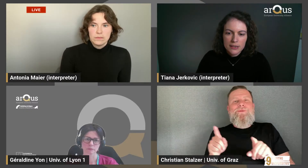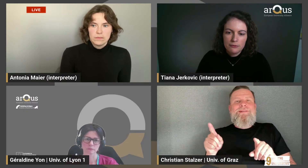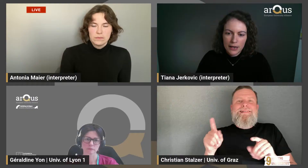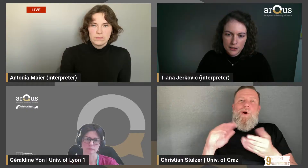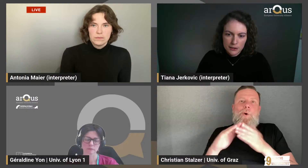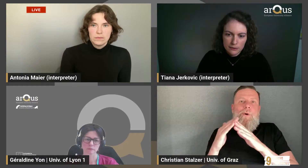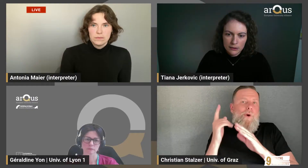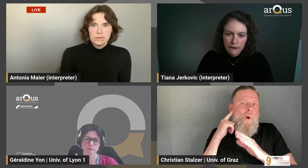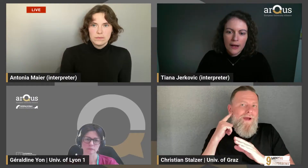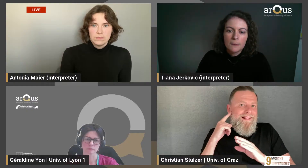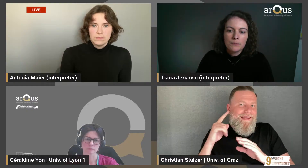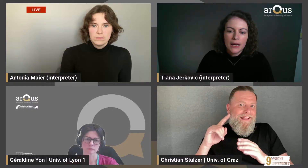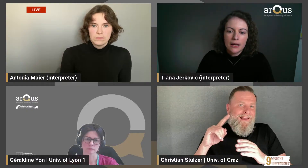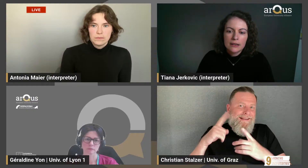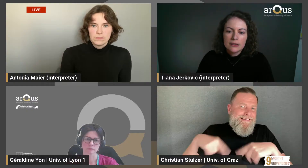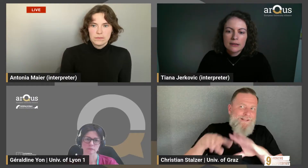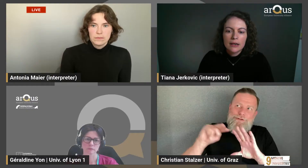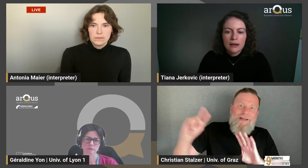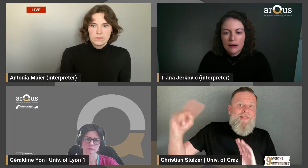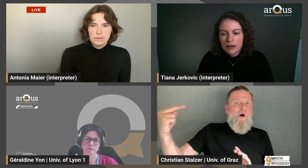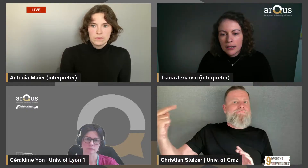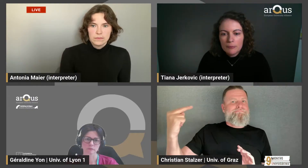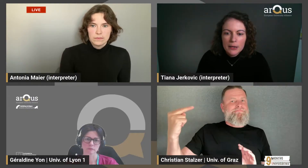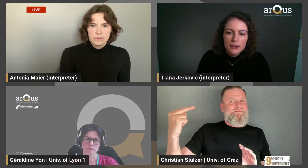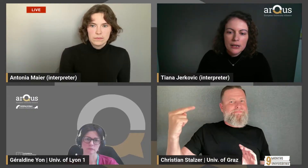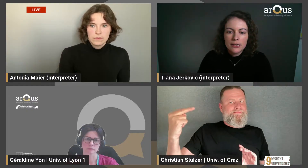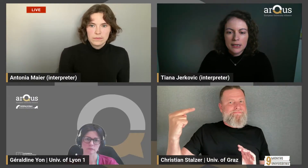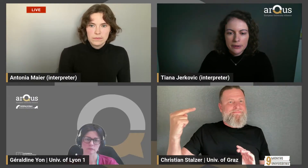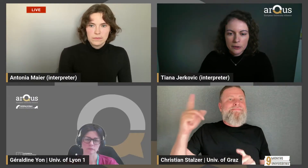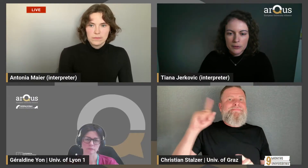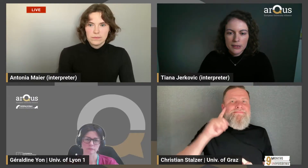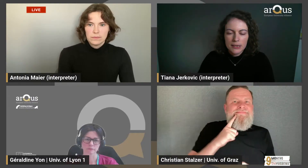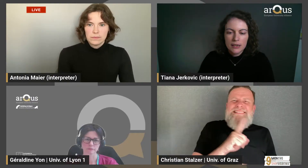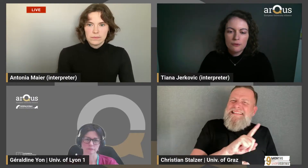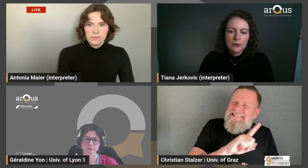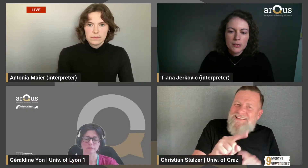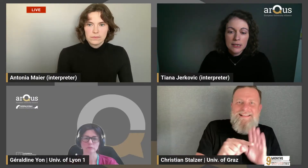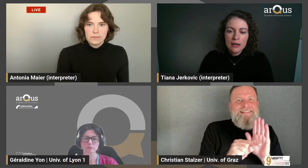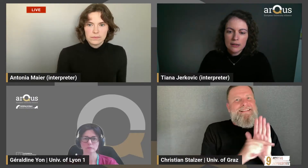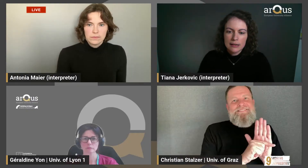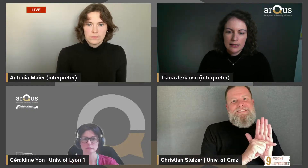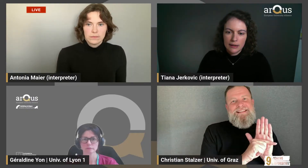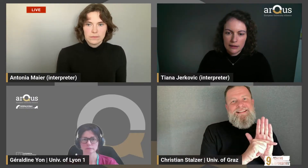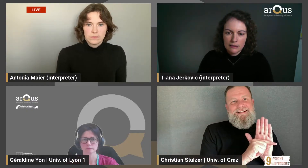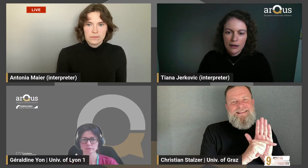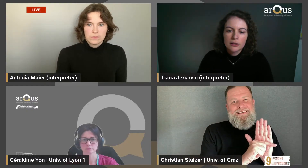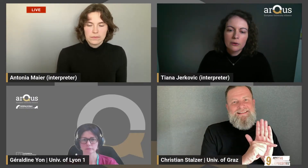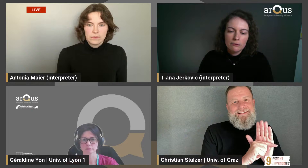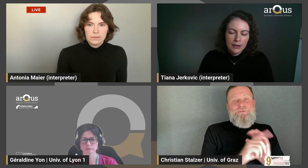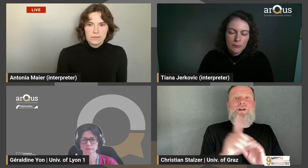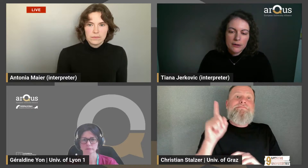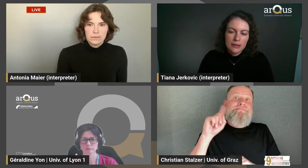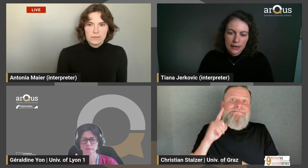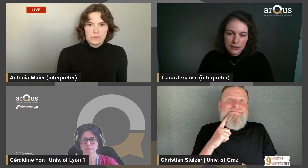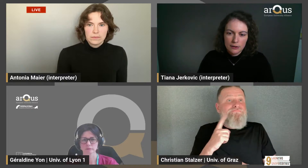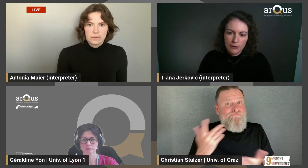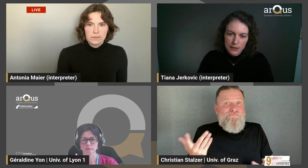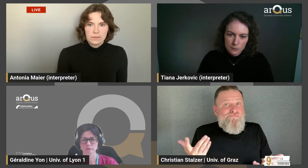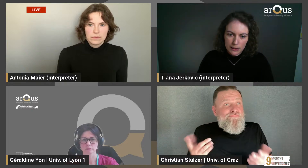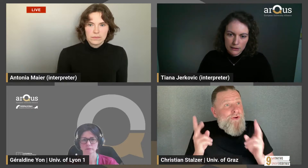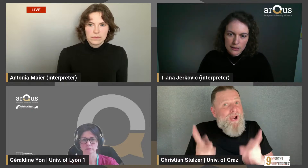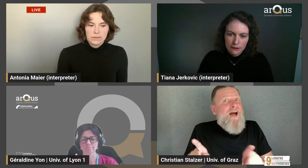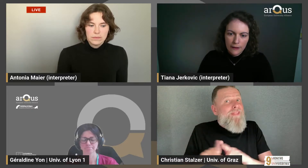very positive attitude. And maybe in the hearing community, if you see us like that, don't think about the